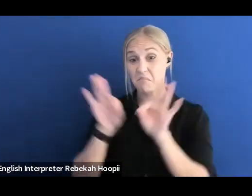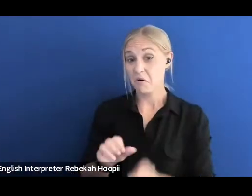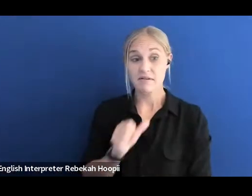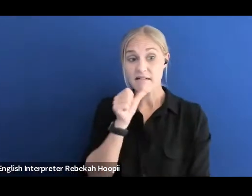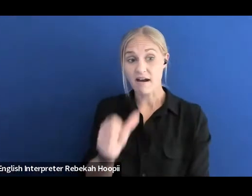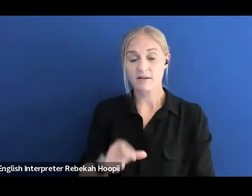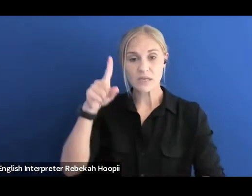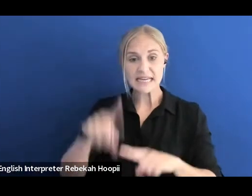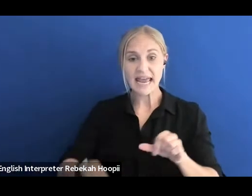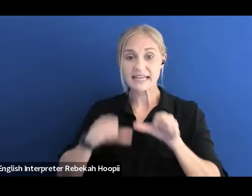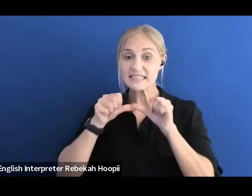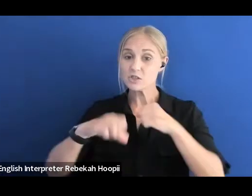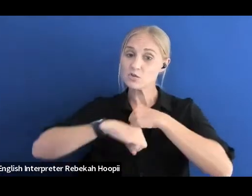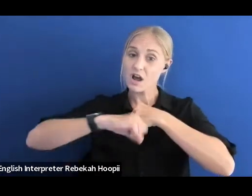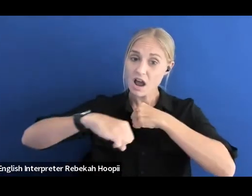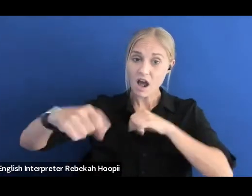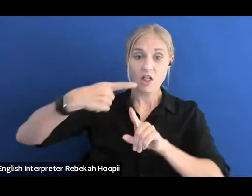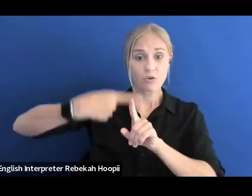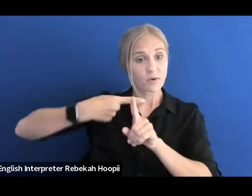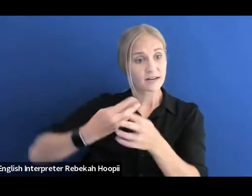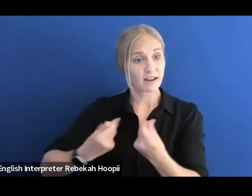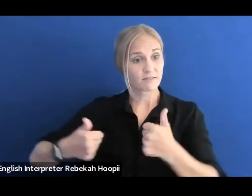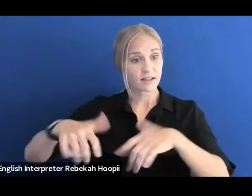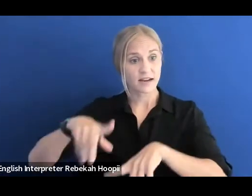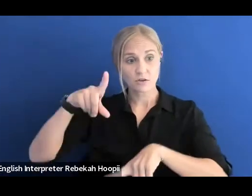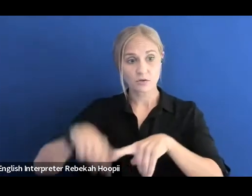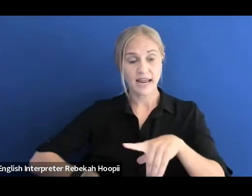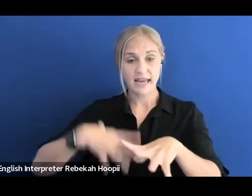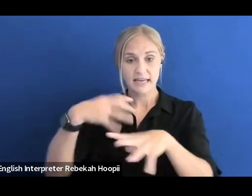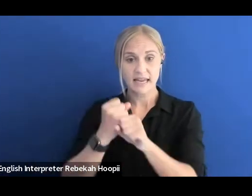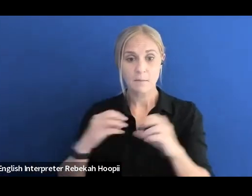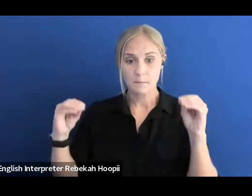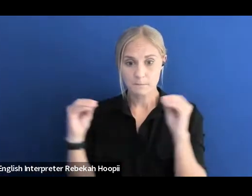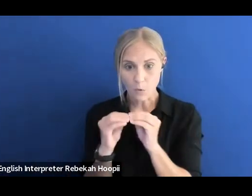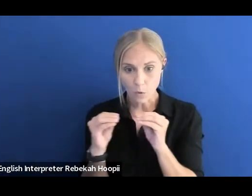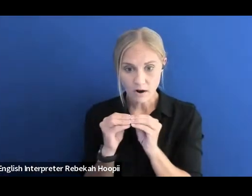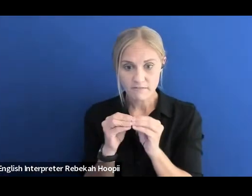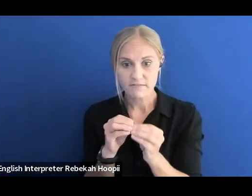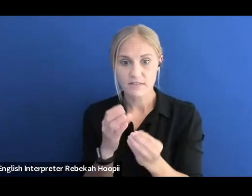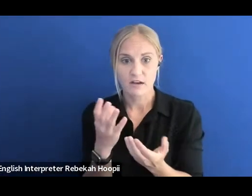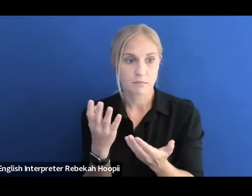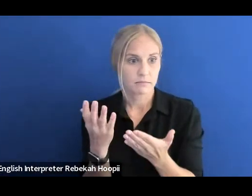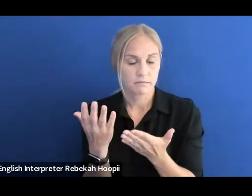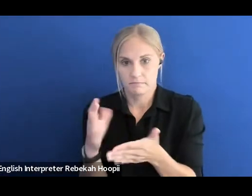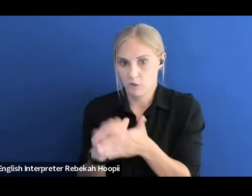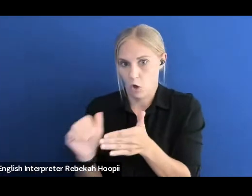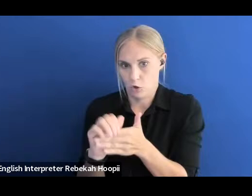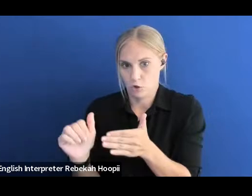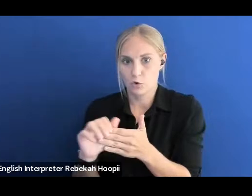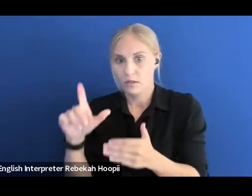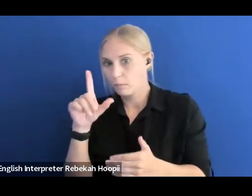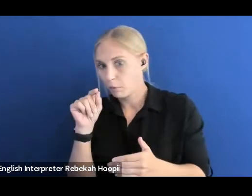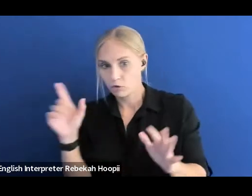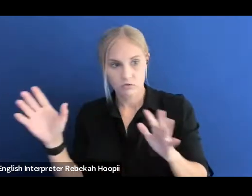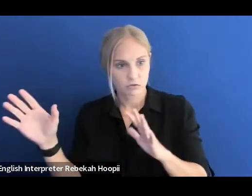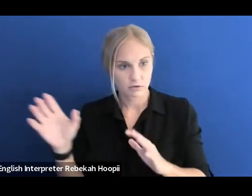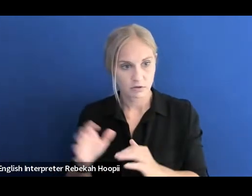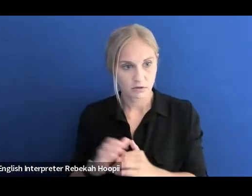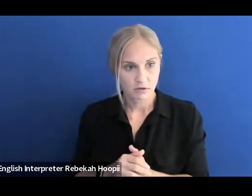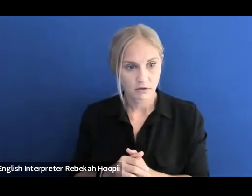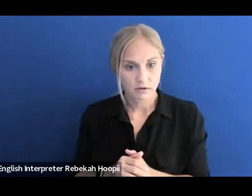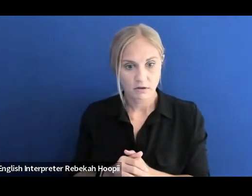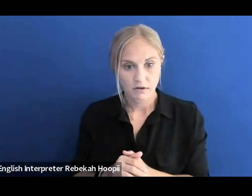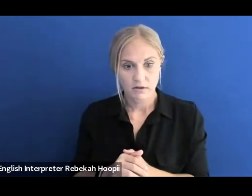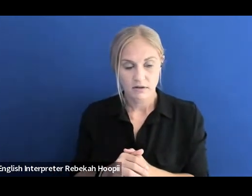the lease no more. You guys cannot get no more dollar birds. We don't even get dollar deals. We don't even get dollar a